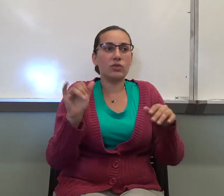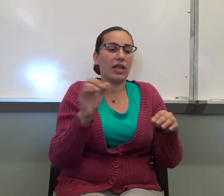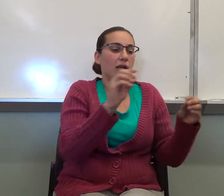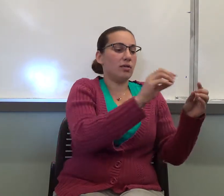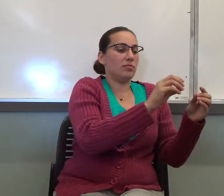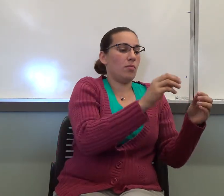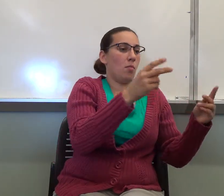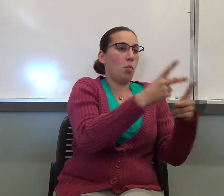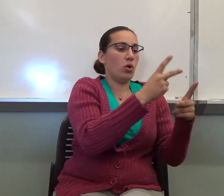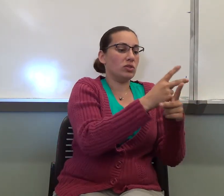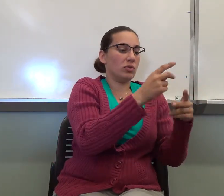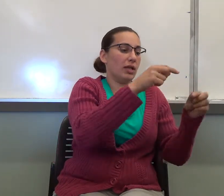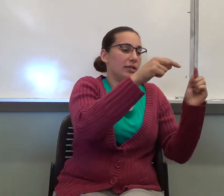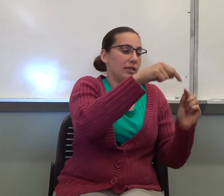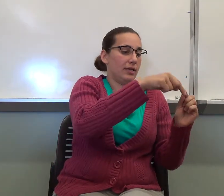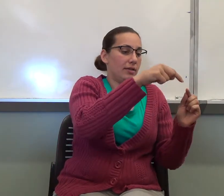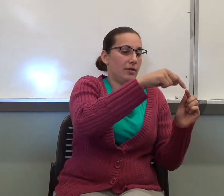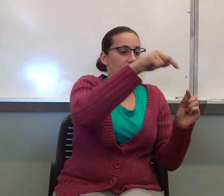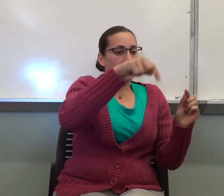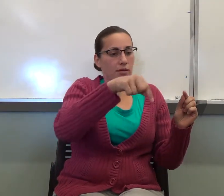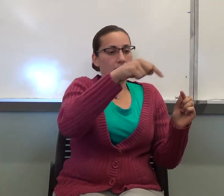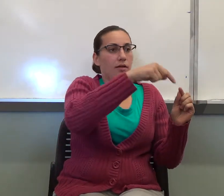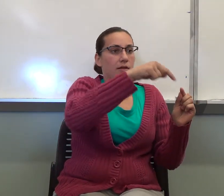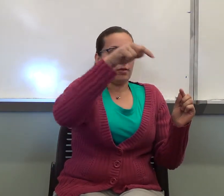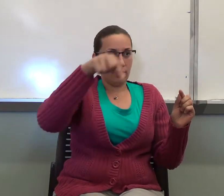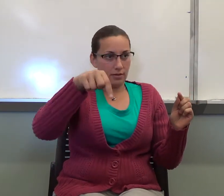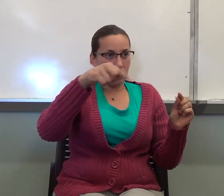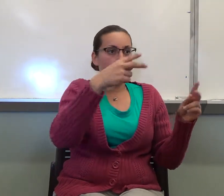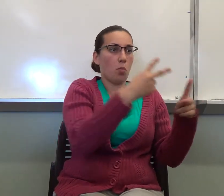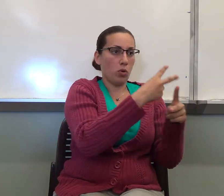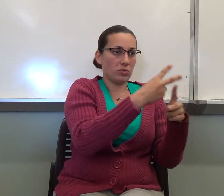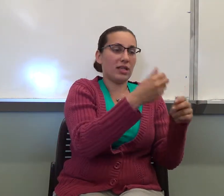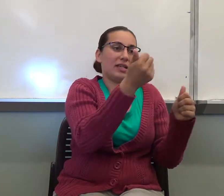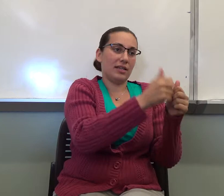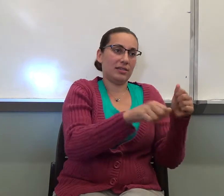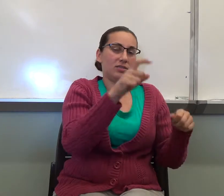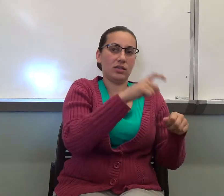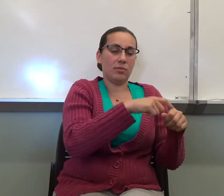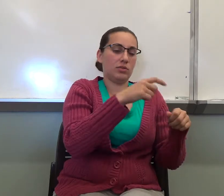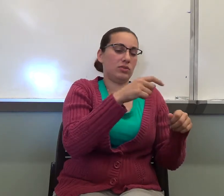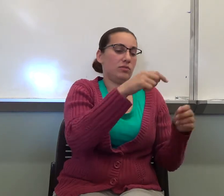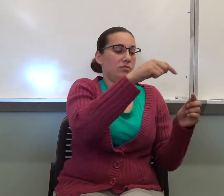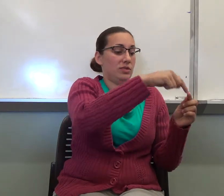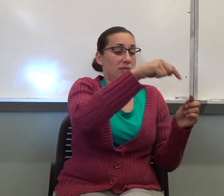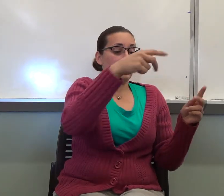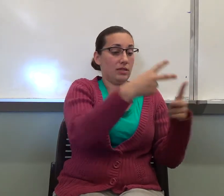that outside number. So that would give me a 3 times x, and a 3 times 4 is 12.